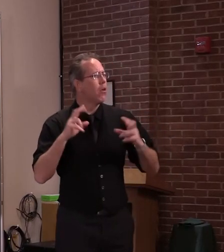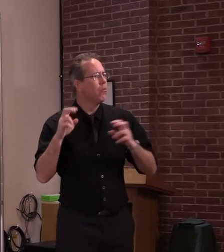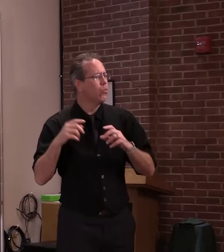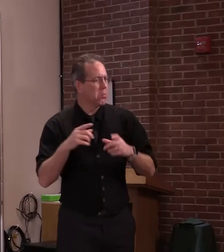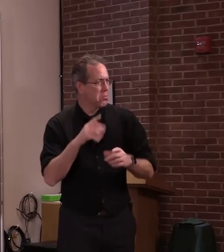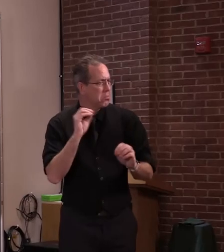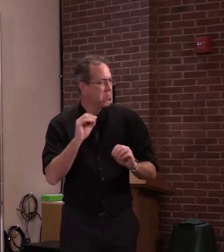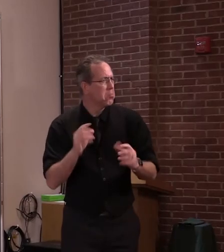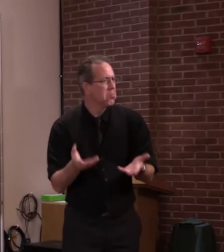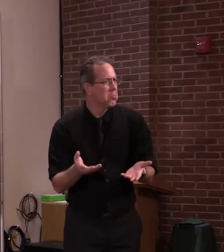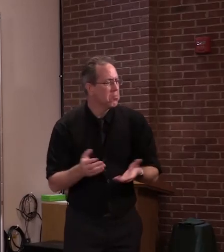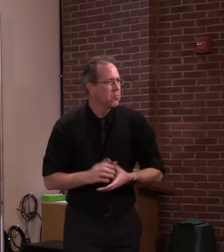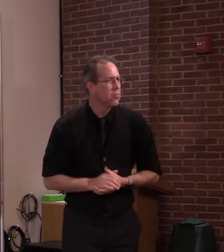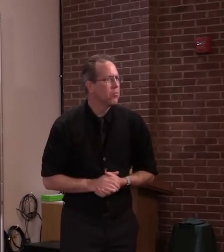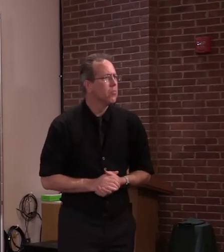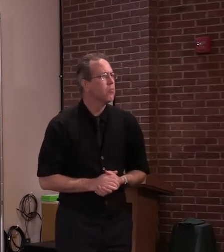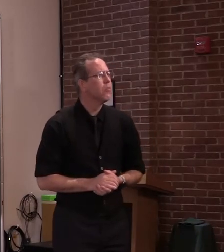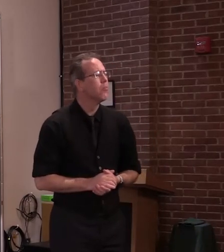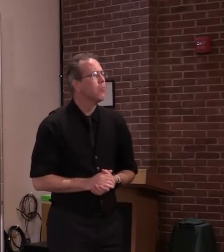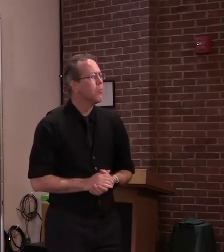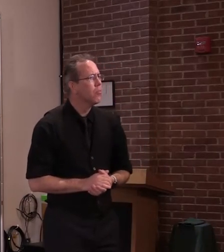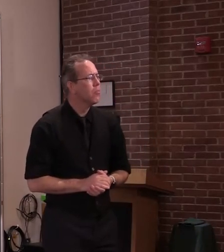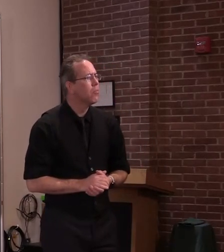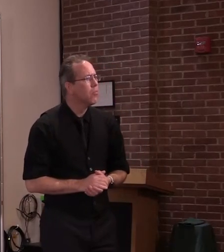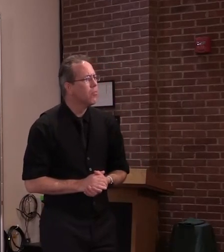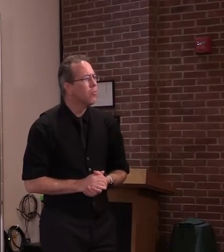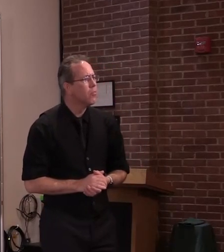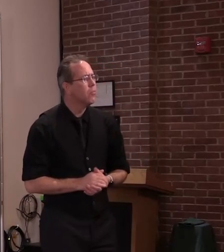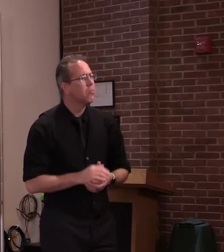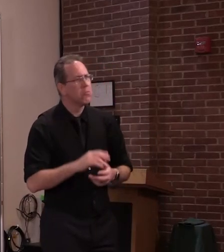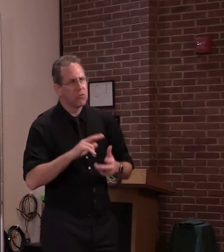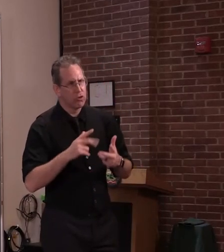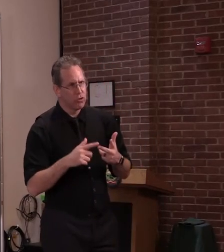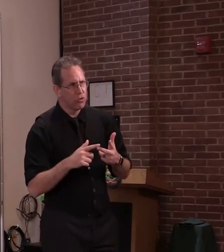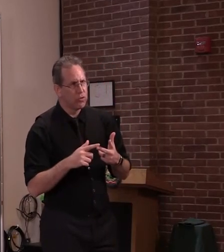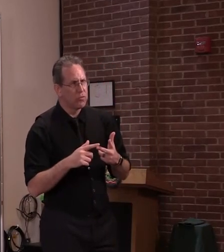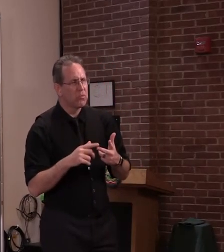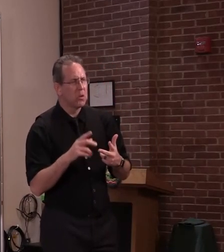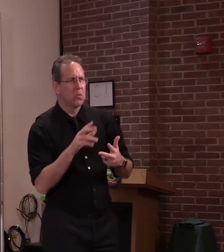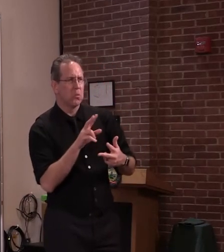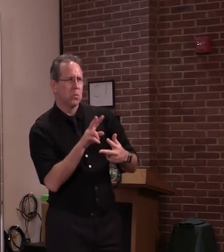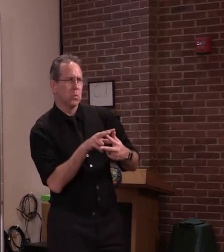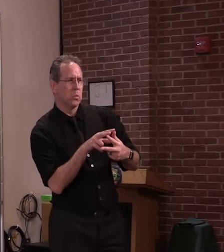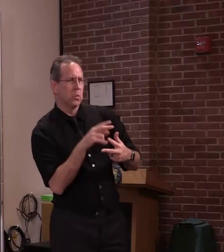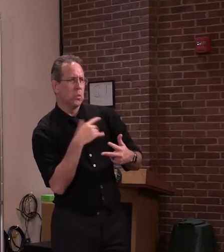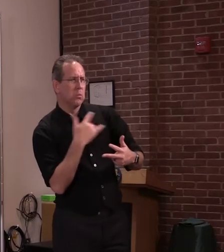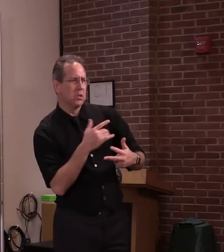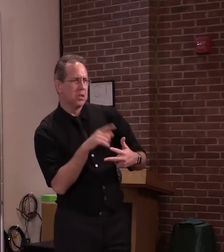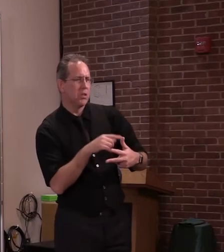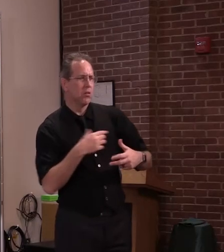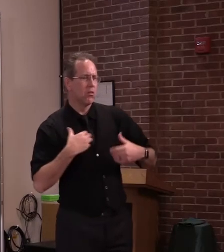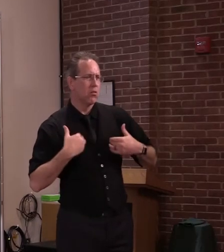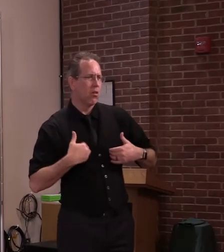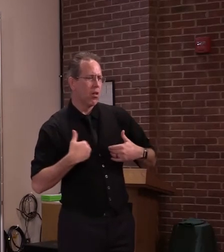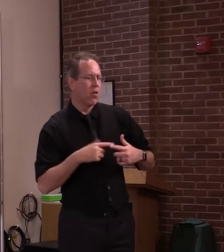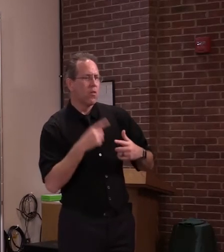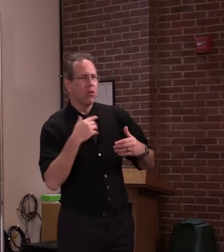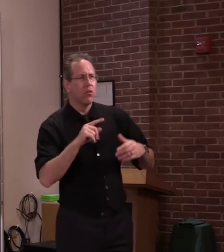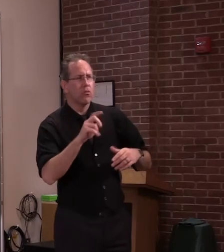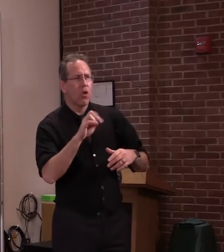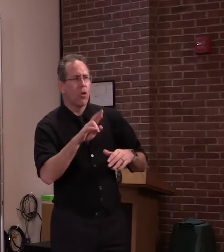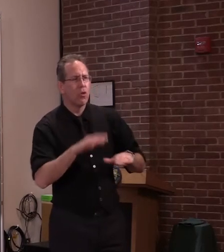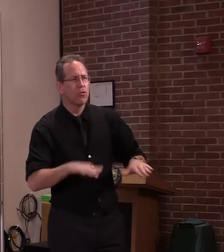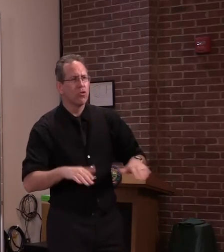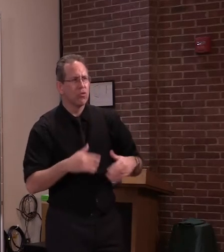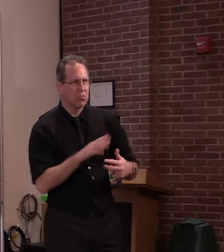seen that at this point. And so that's generally what the combo of that is generally what we're seeing. We also see